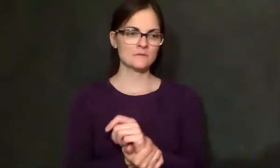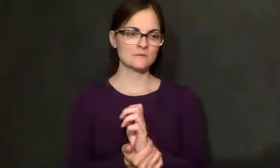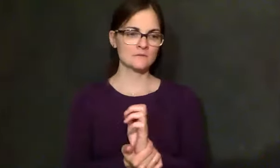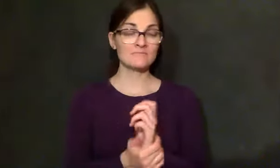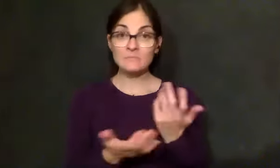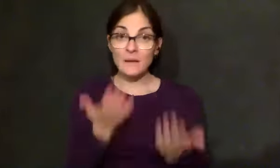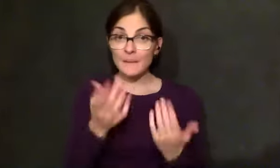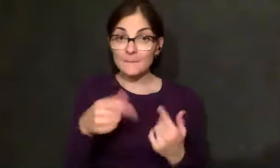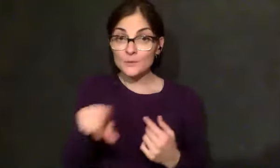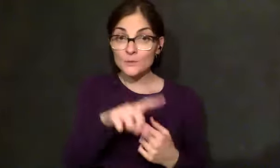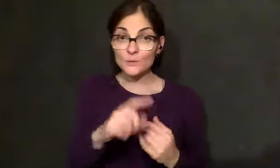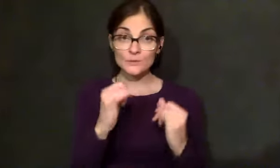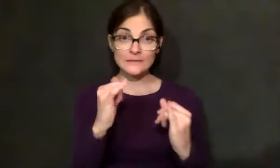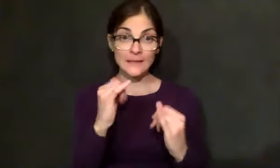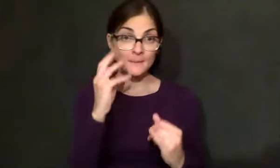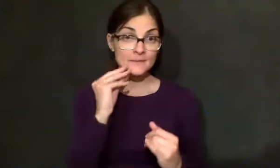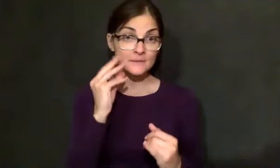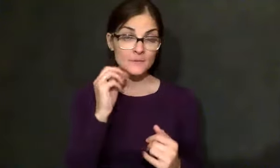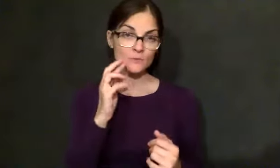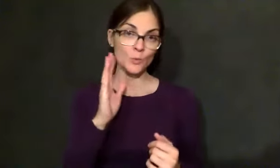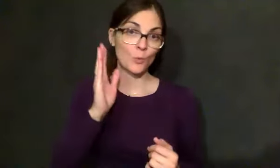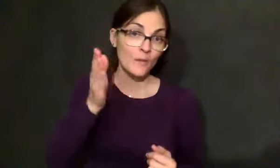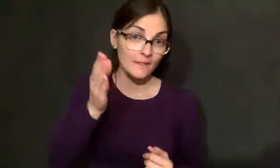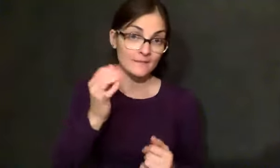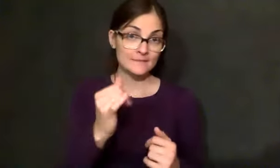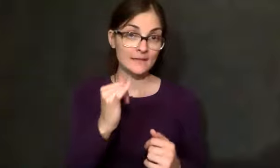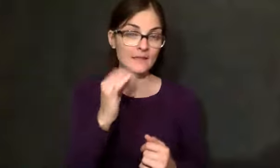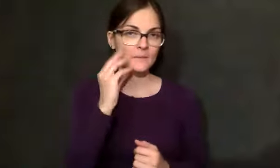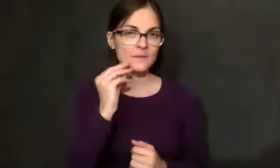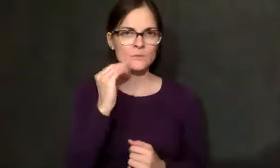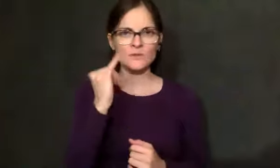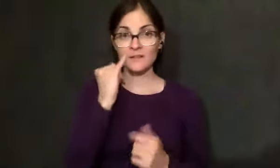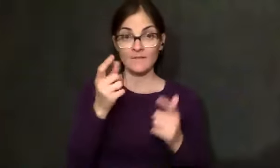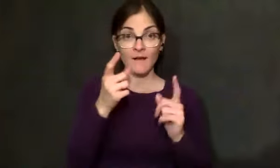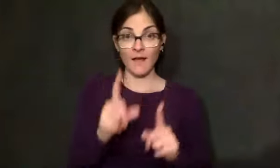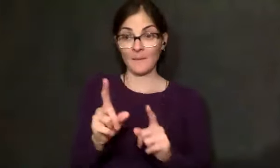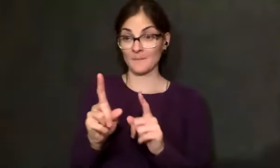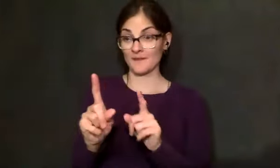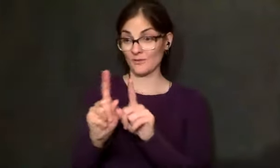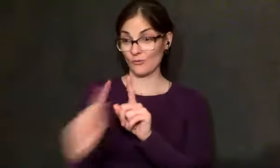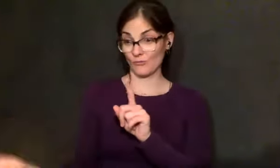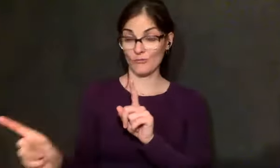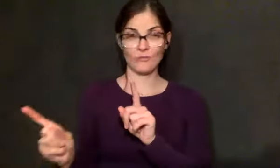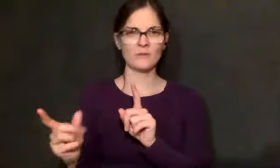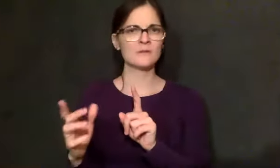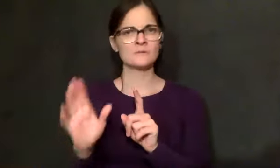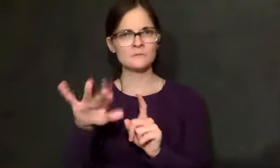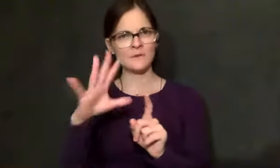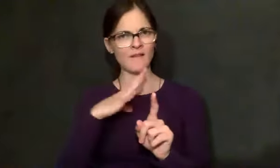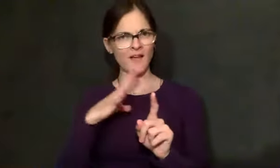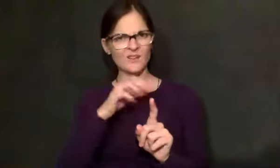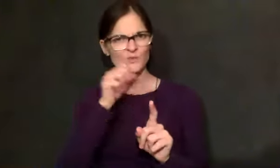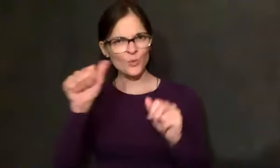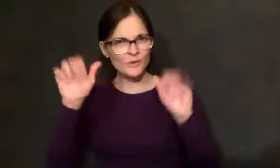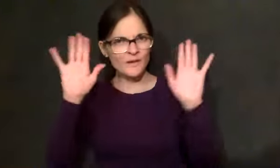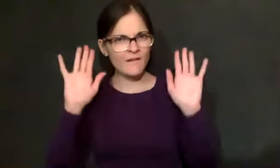up. Like, grab another sponsor, because I feel, and with no disrespect